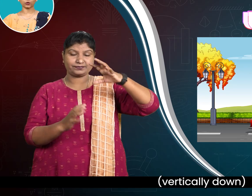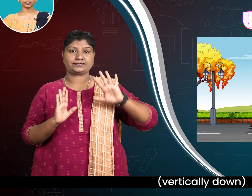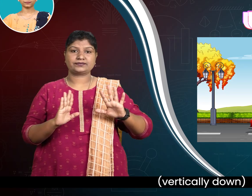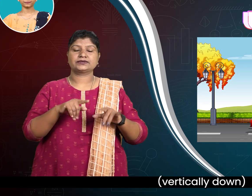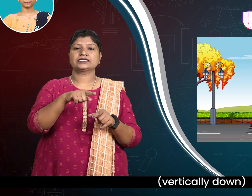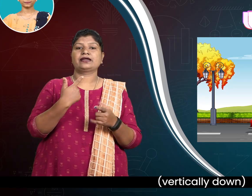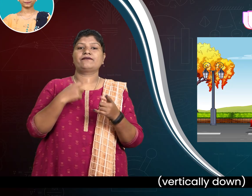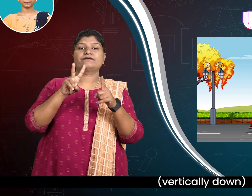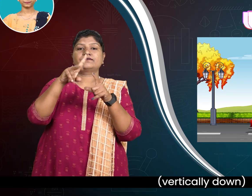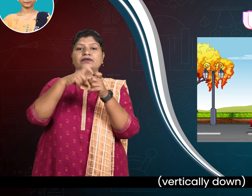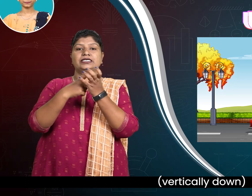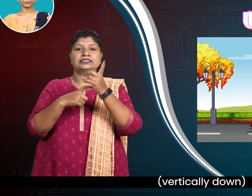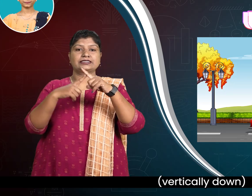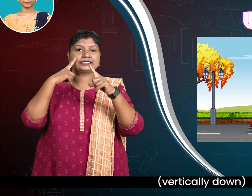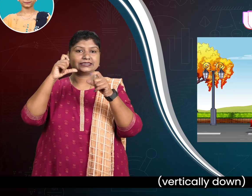vertically down,